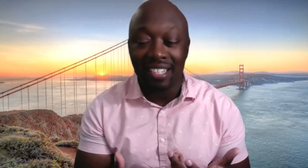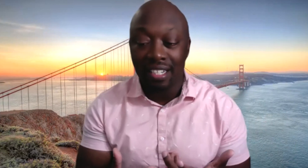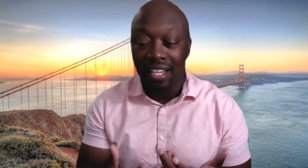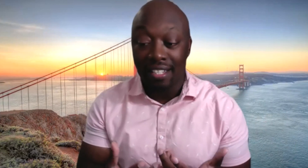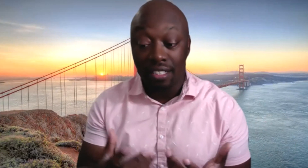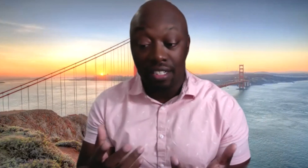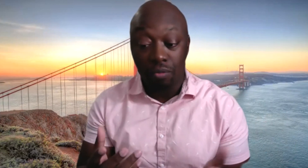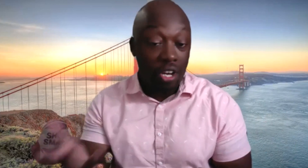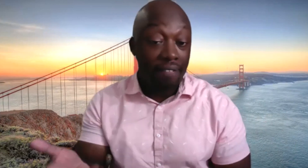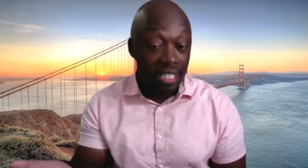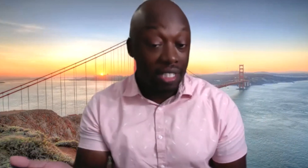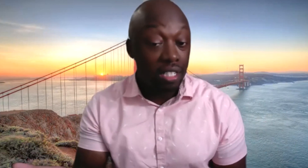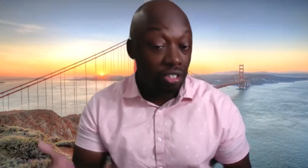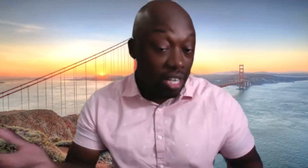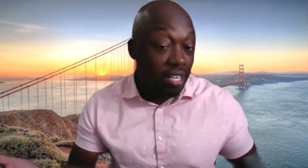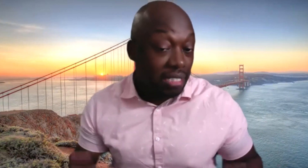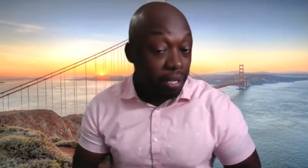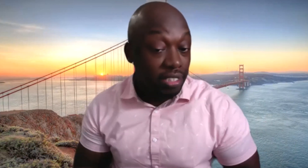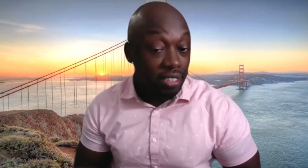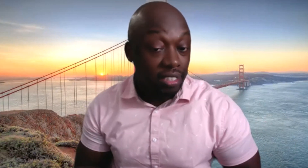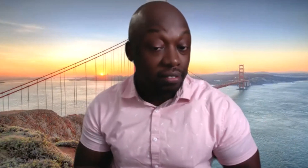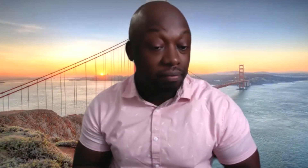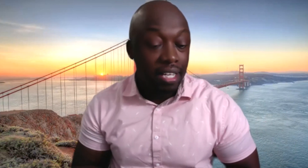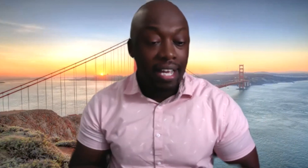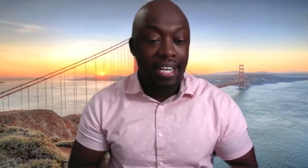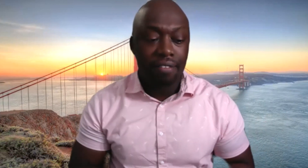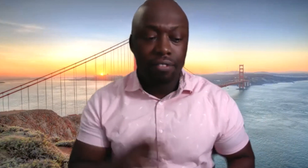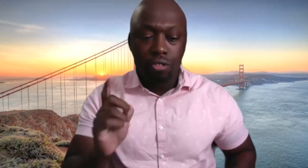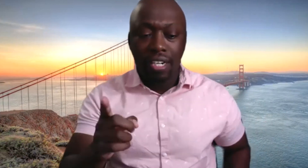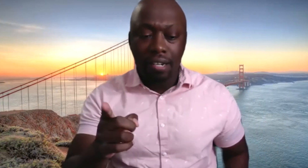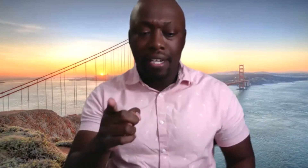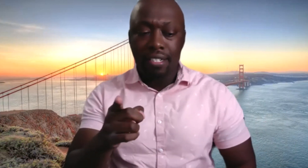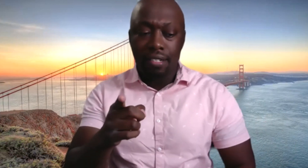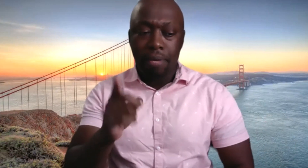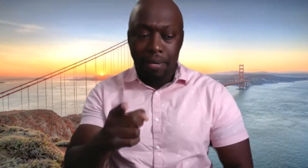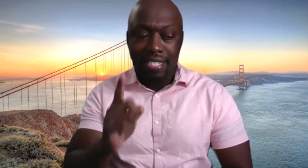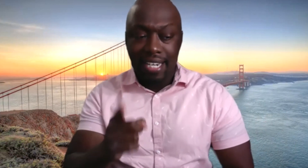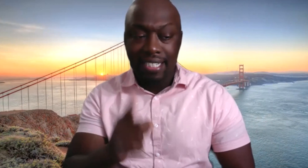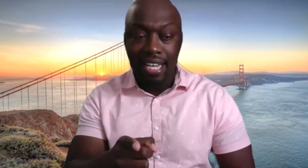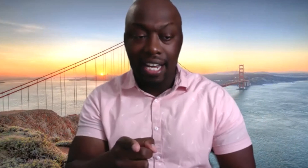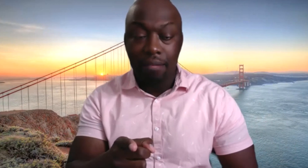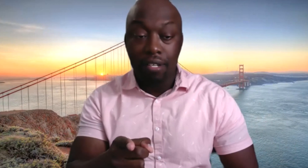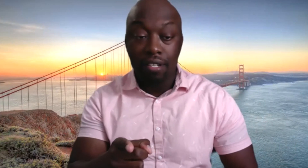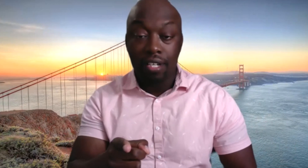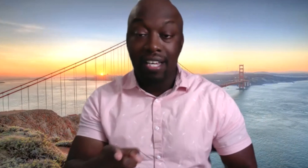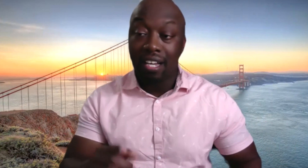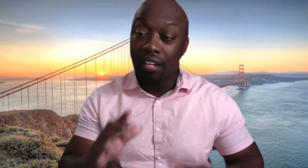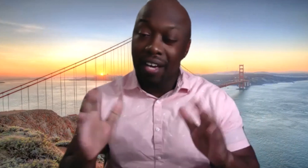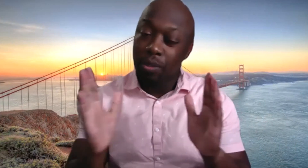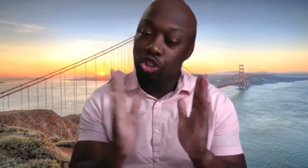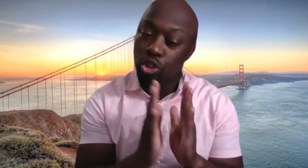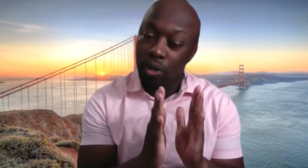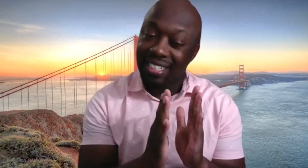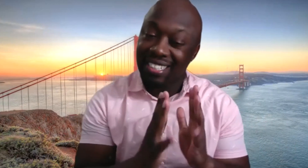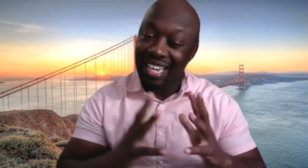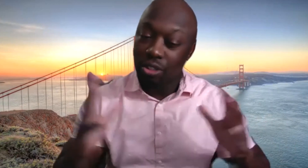it. And when you have a DVD, you're kind of experiencing it. And I do recommend Baby Signing Time. I love how